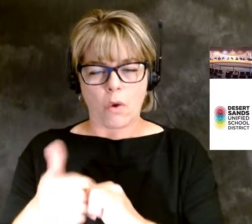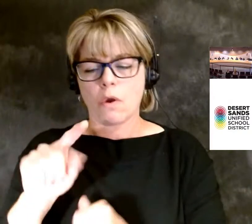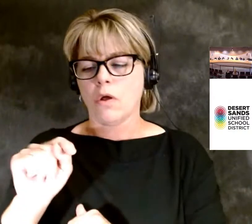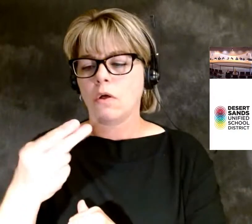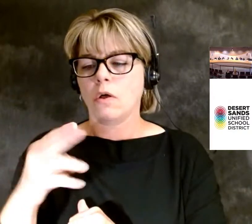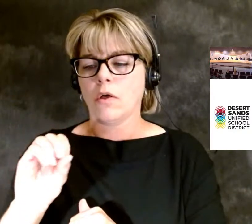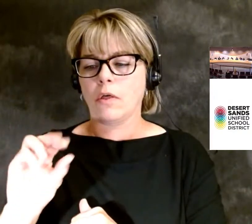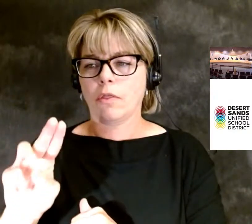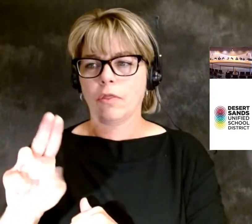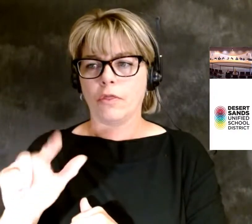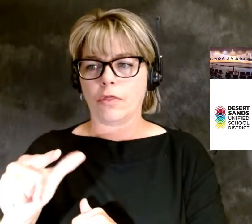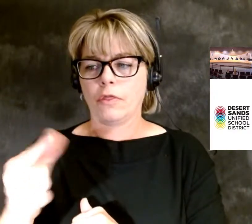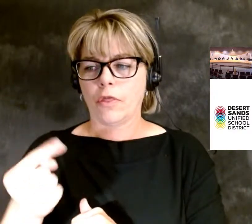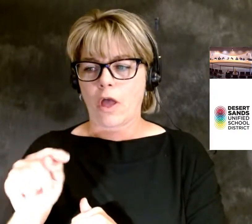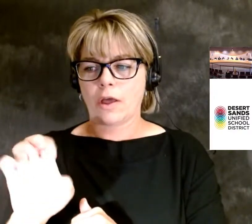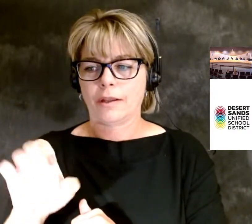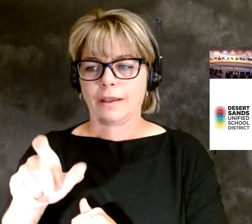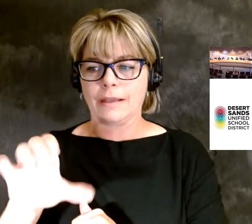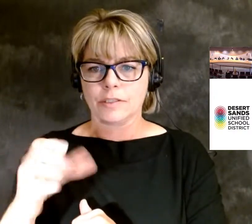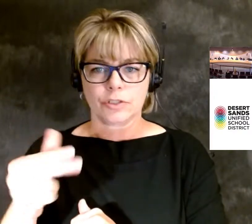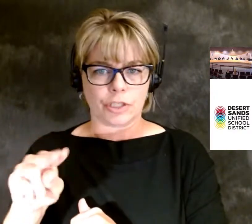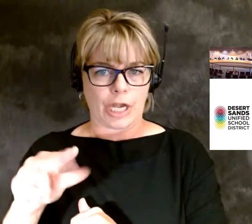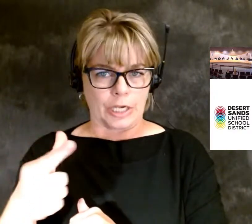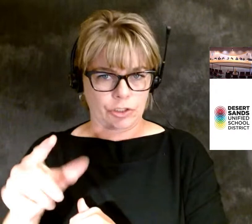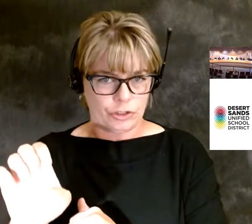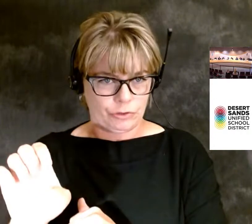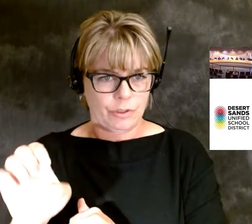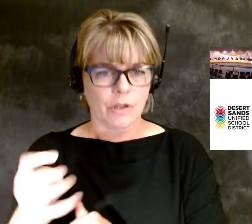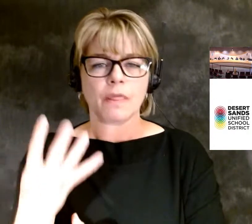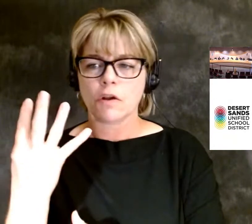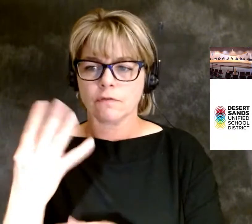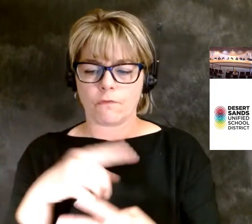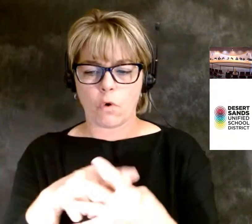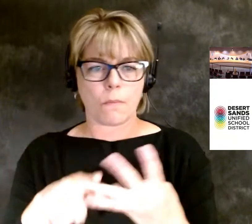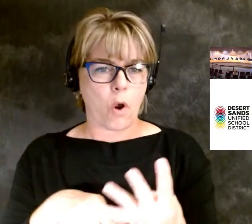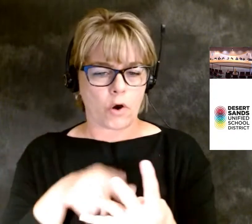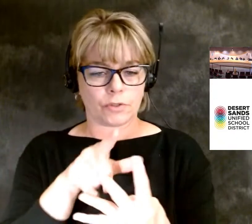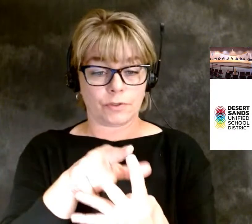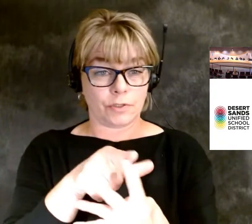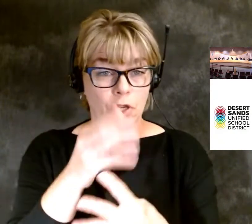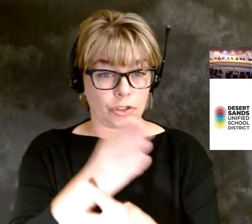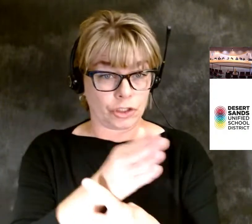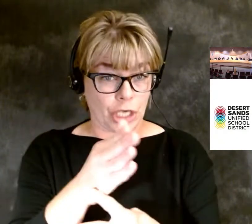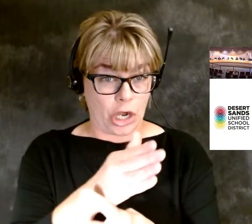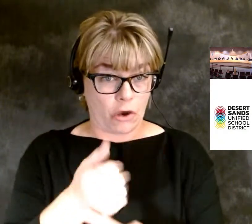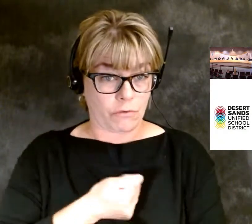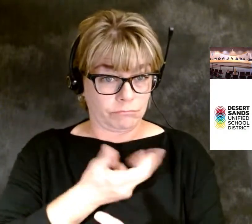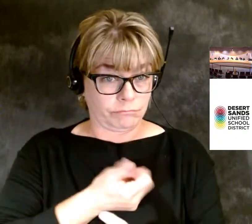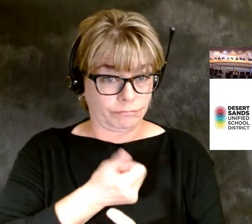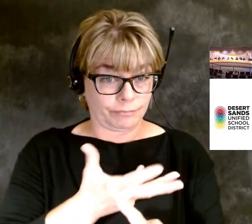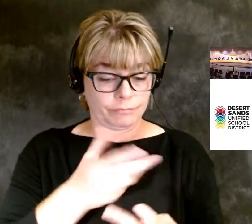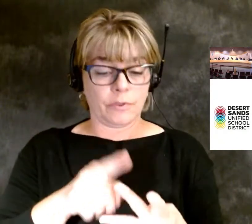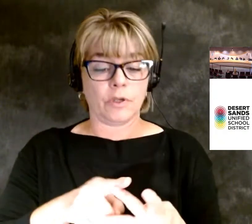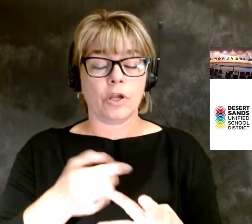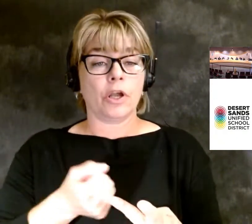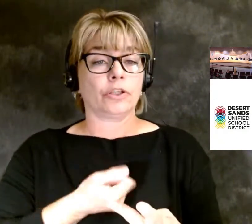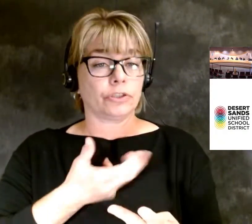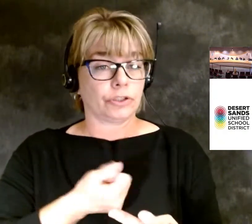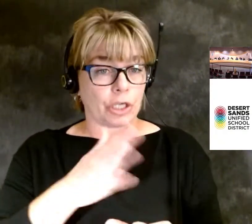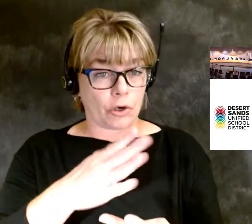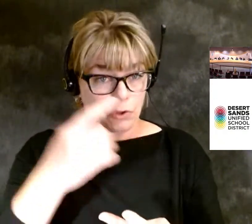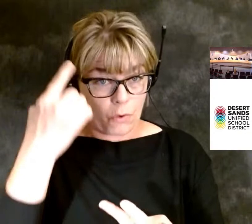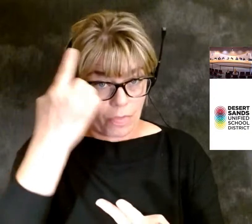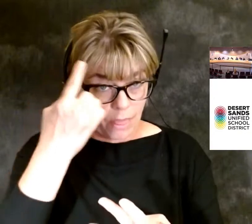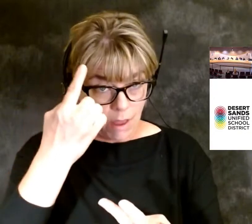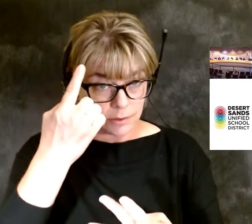components when participating in a thought exchange. One, share your thoughts. Two, star, consider and